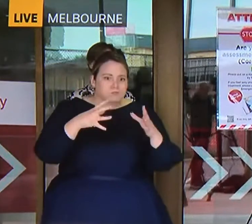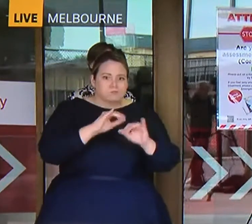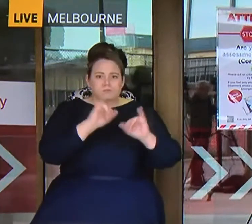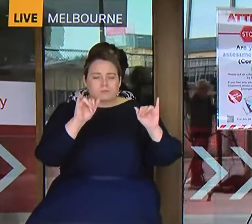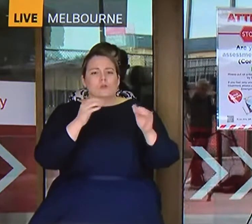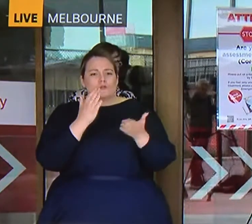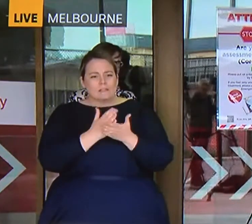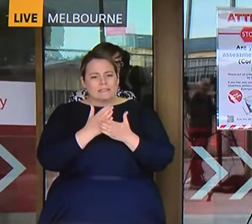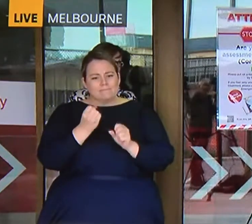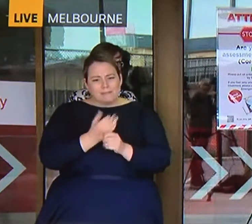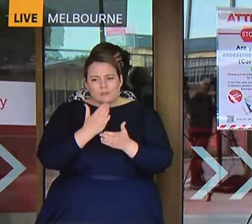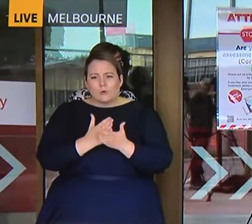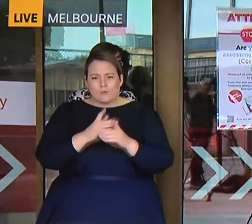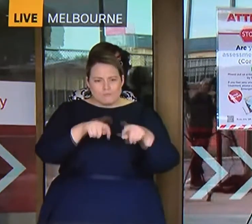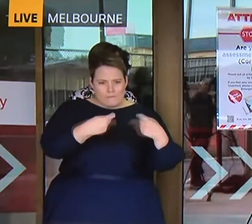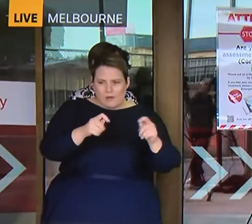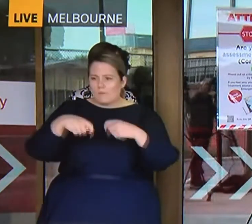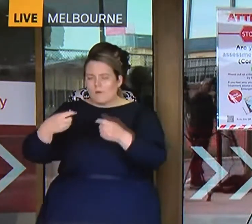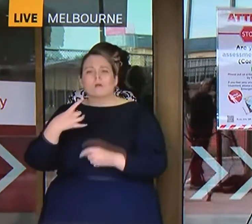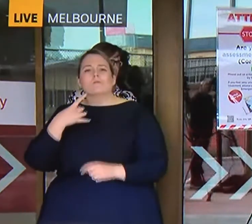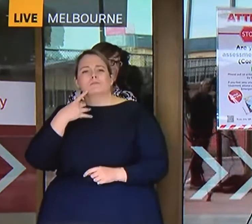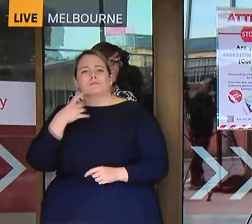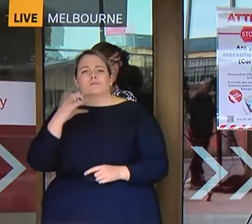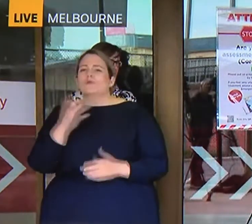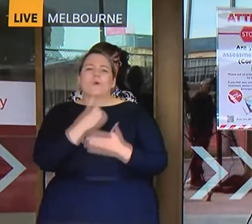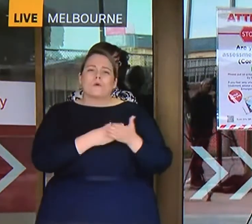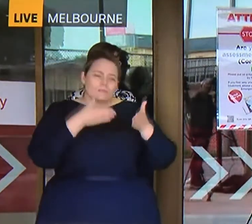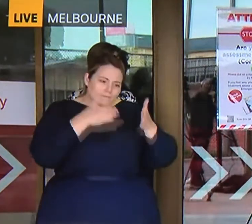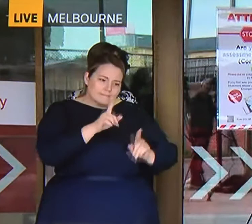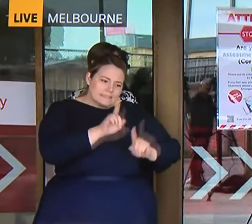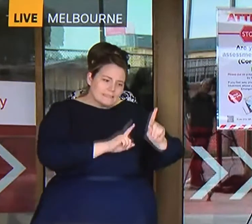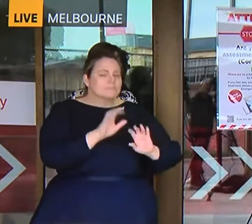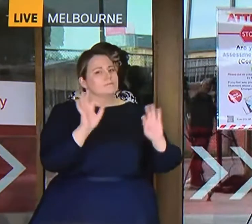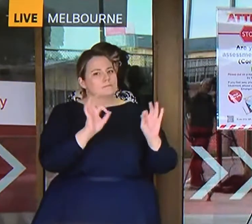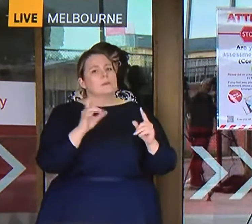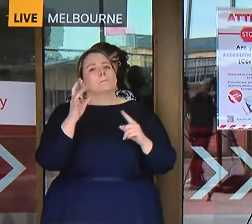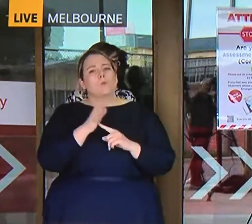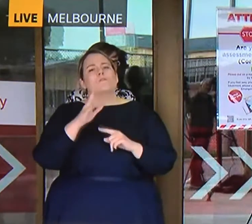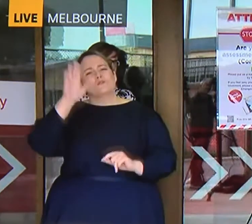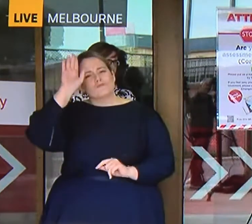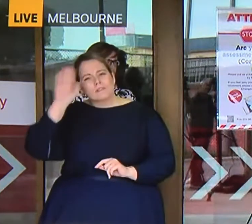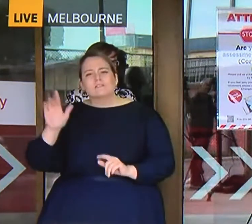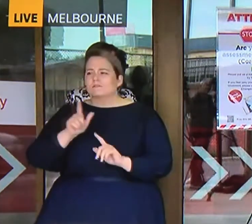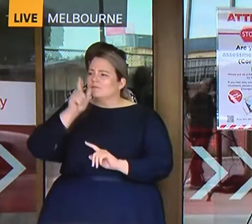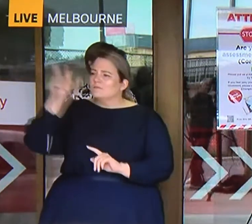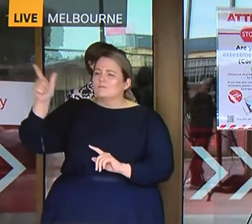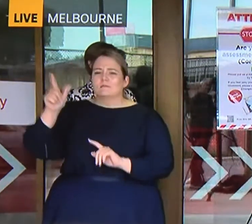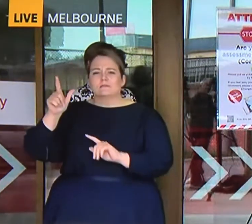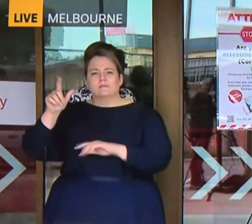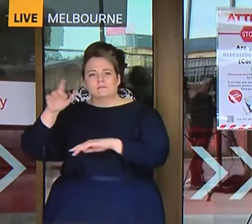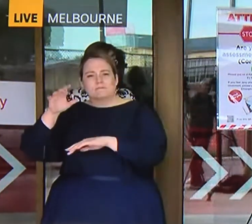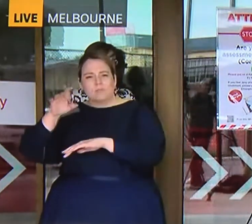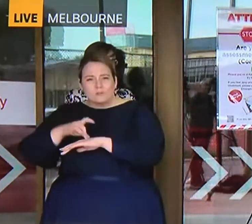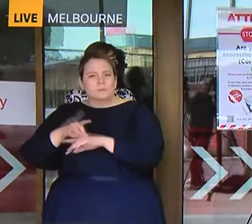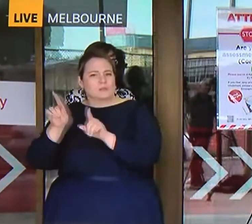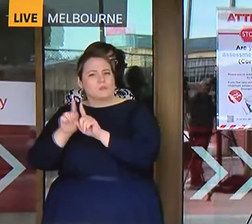additional capacity not just in the cities but particularly for regional Australia, which is why we have over-ordered compared